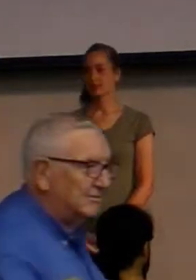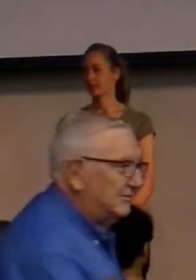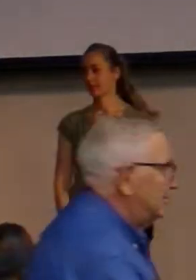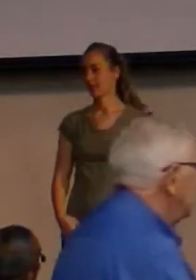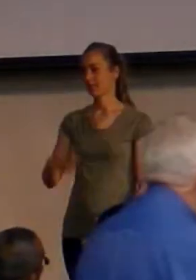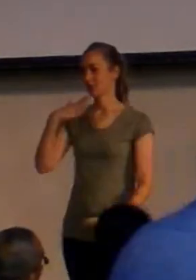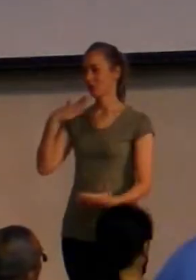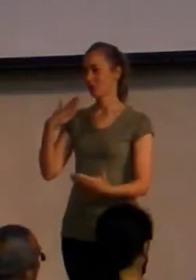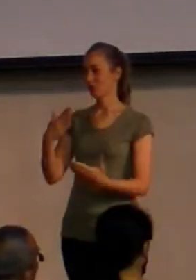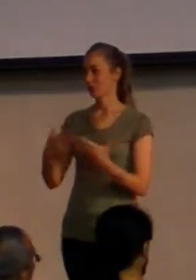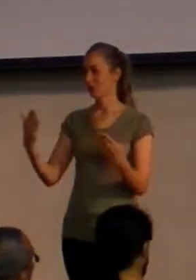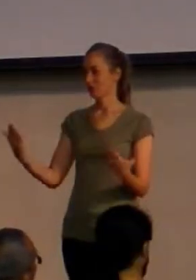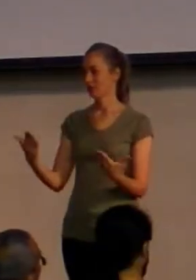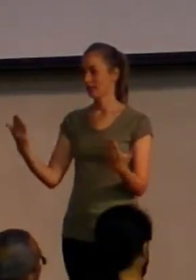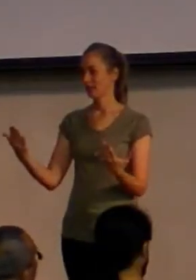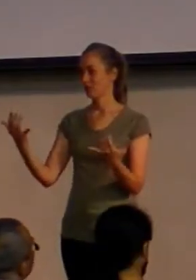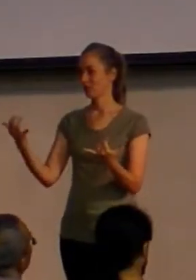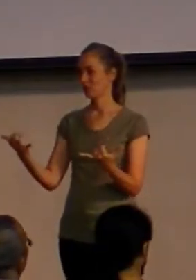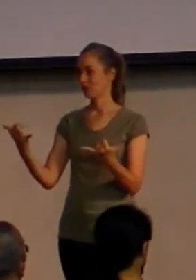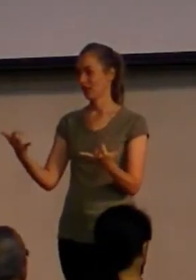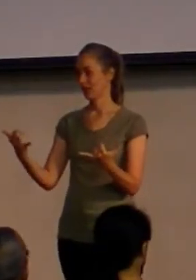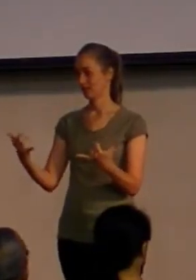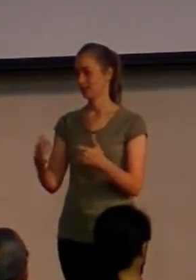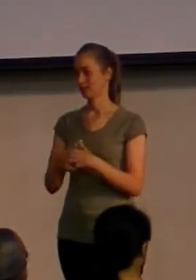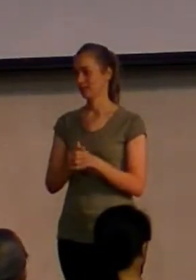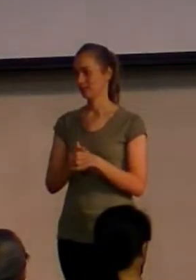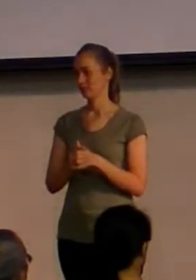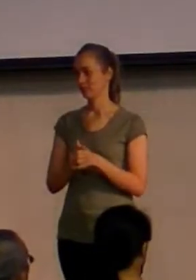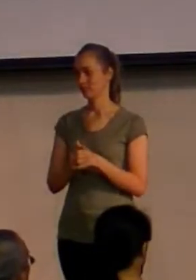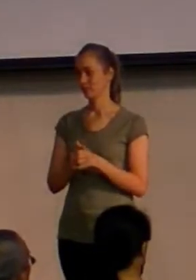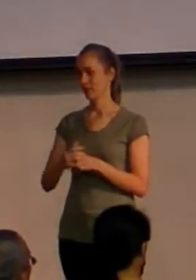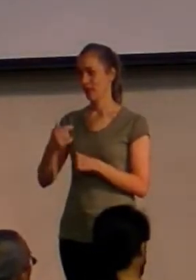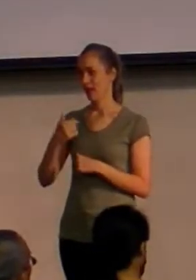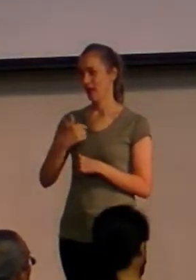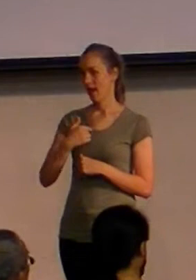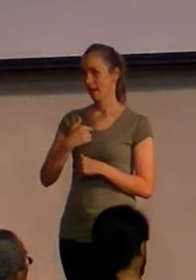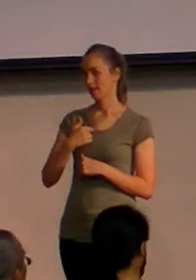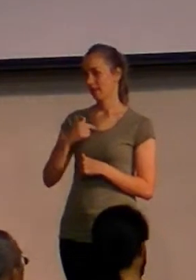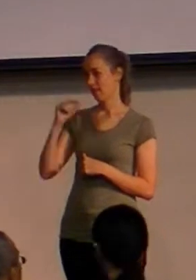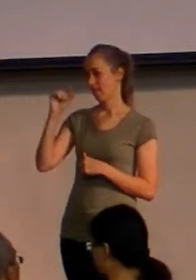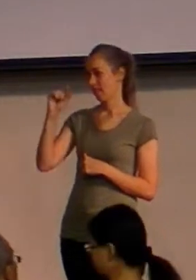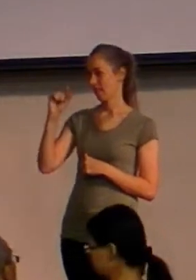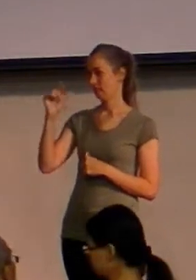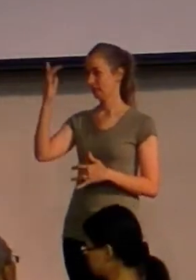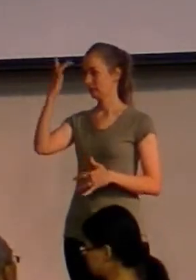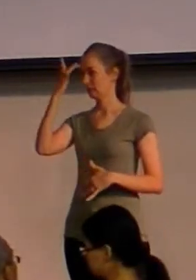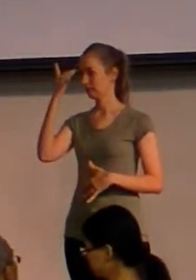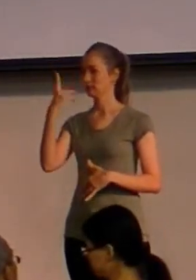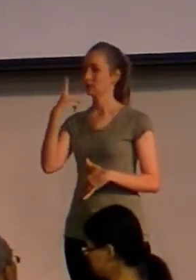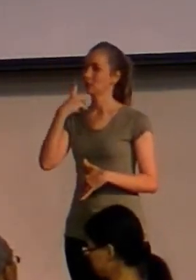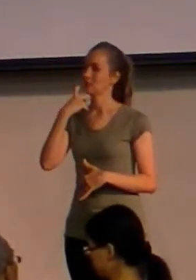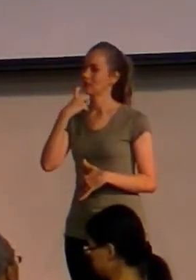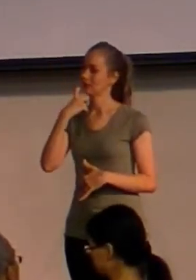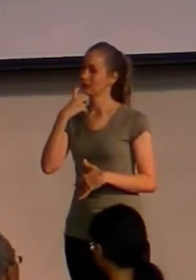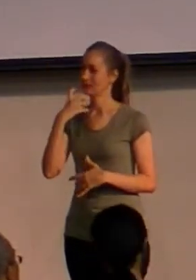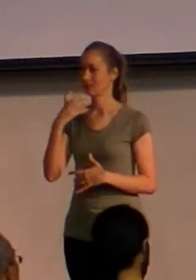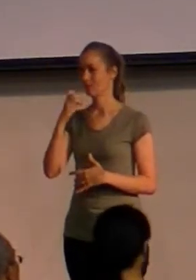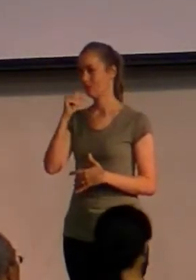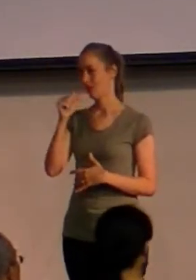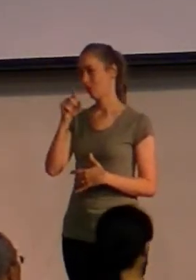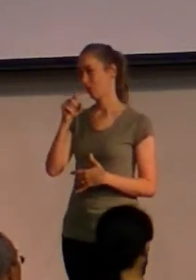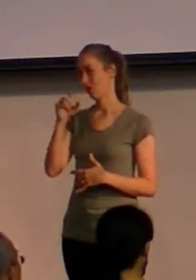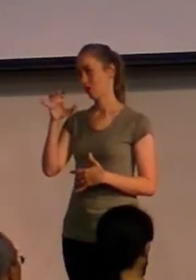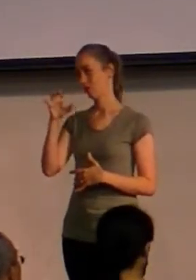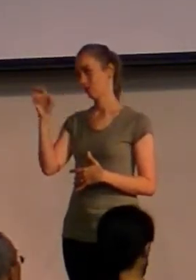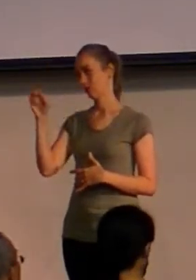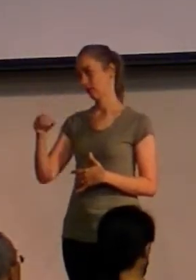So good to be here today. I've been a little bit under the weather, and so I'm not 100% yet,